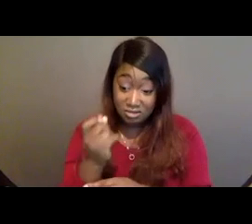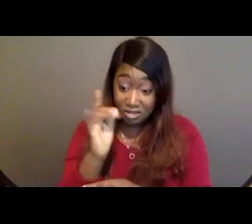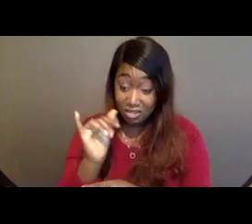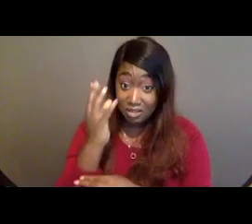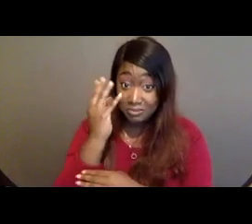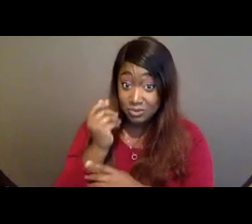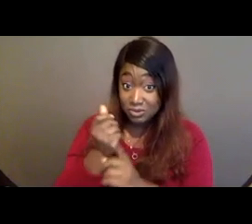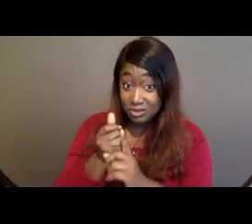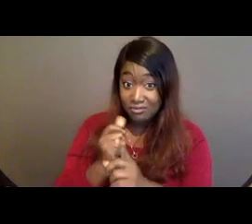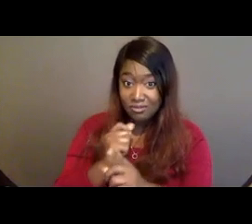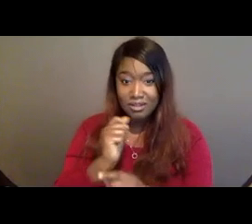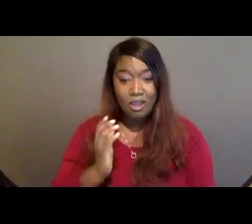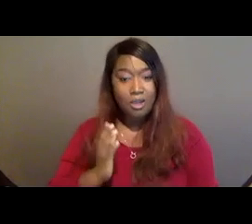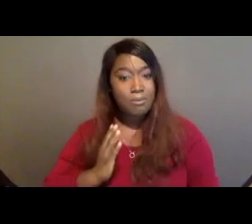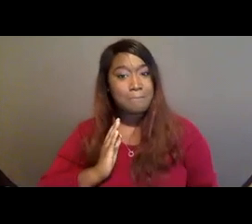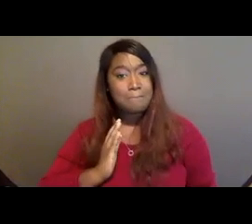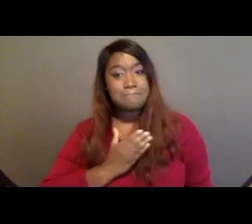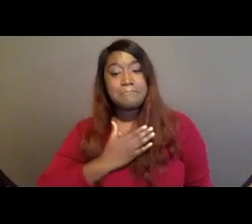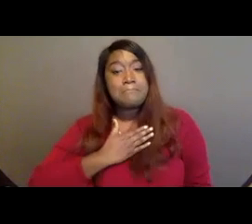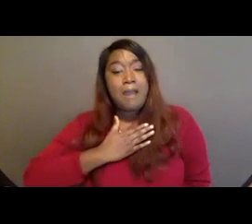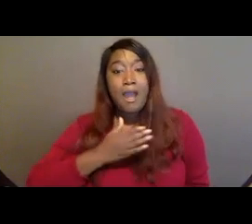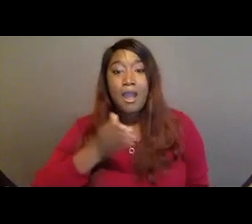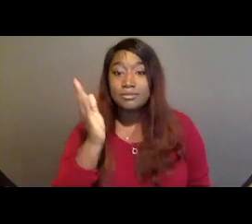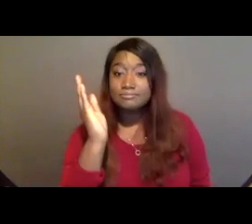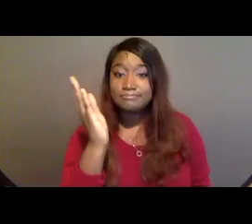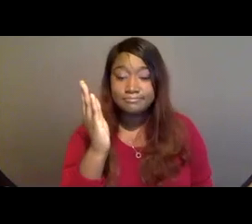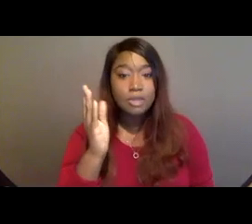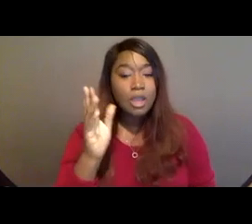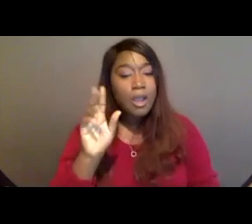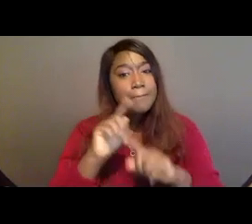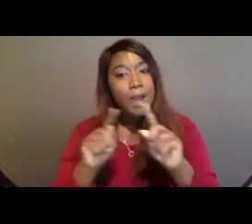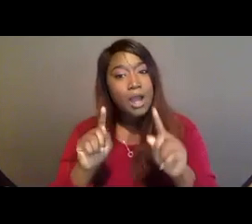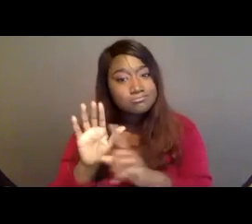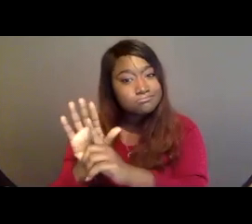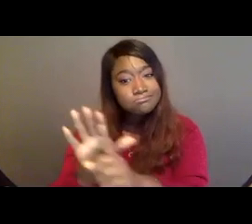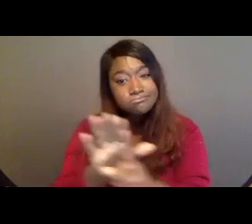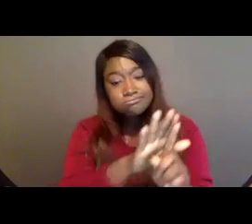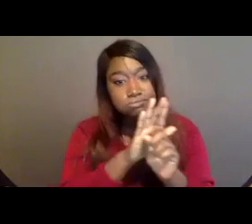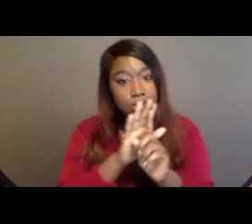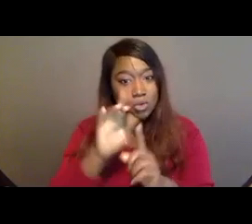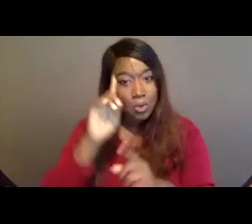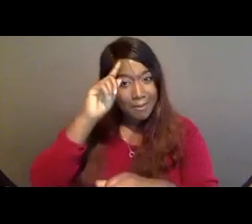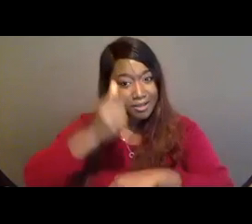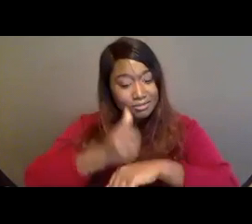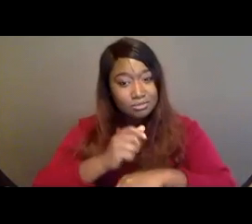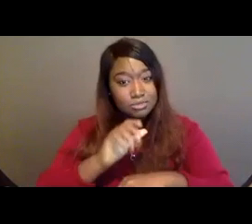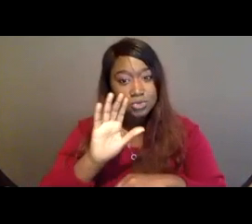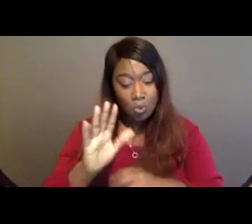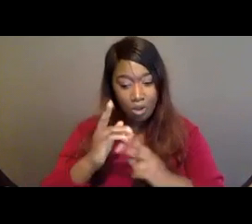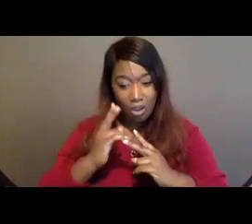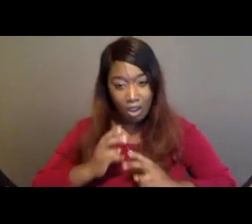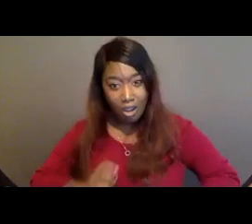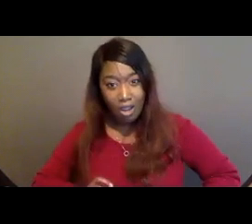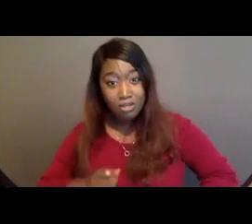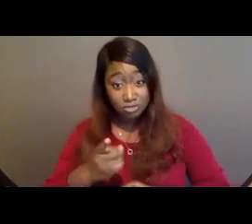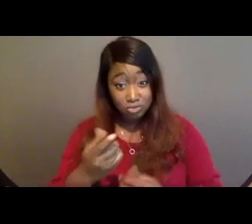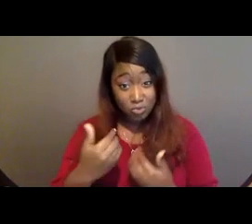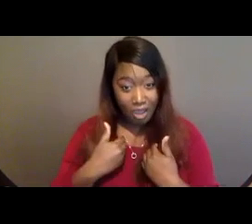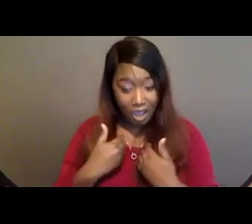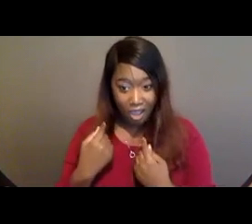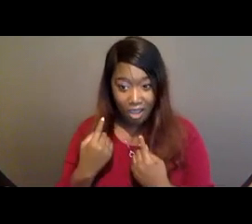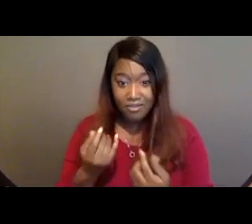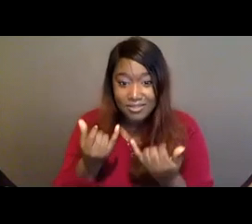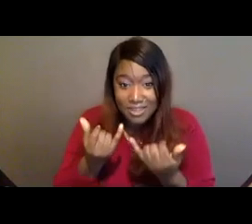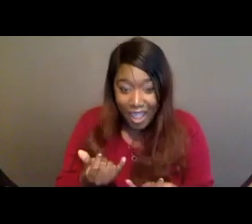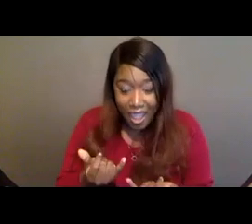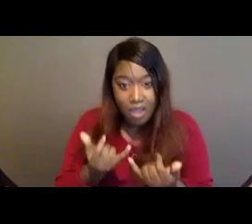I deliver, but sort of in the mindset and the recipient space that you have in being here, in